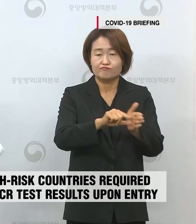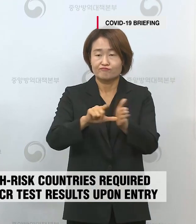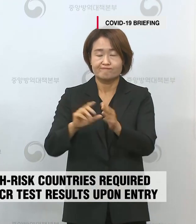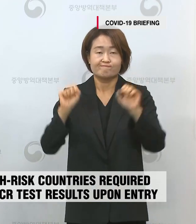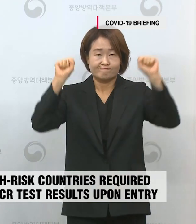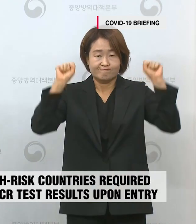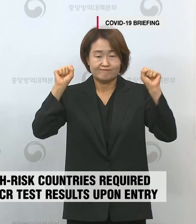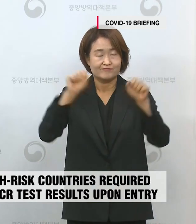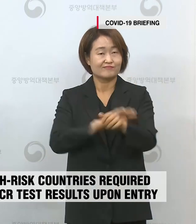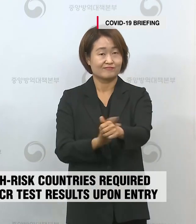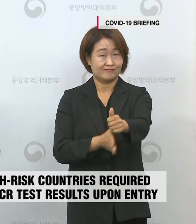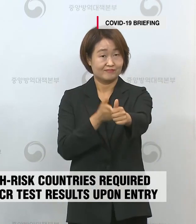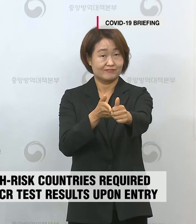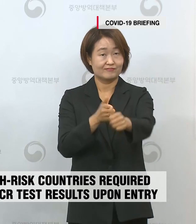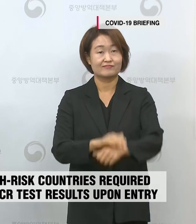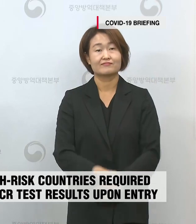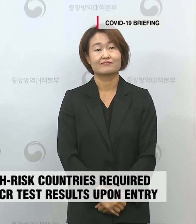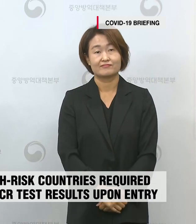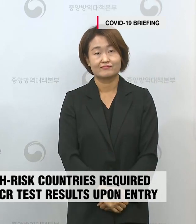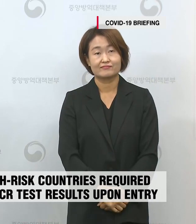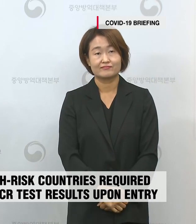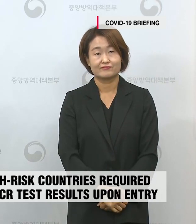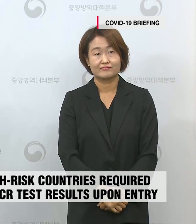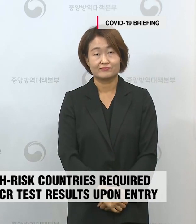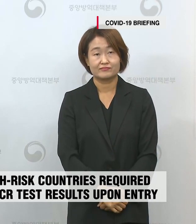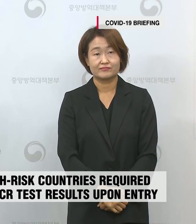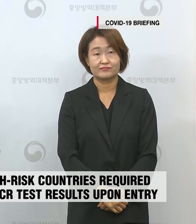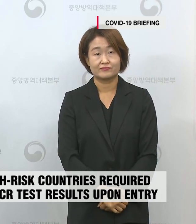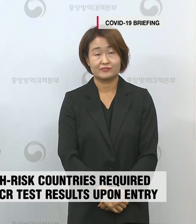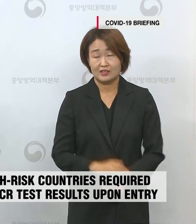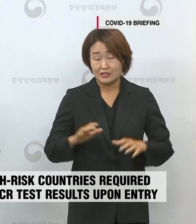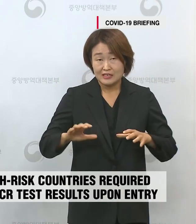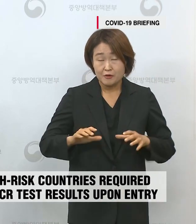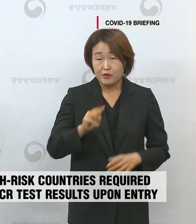from going to these places and take regular exercise as well.